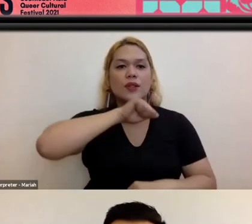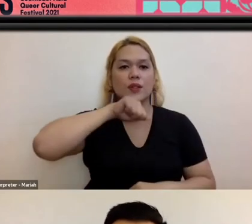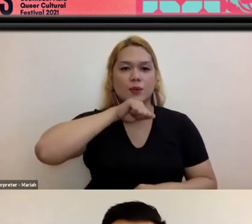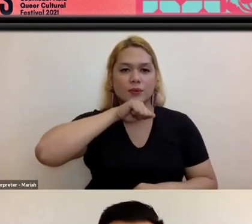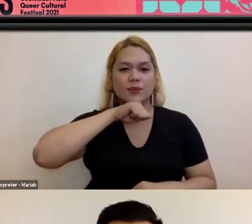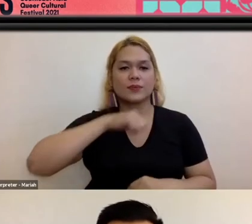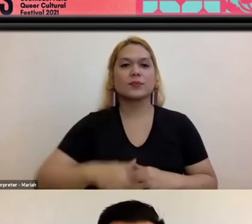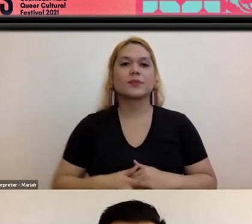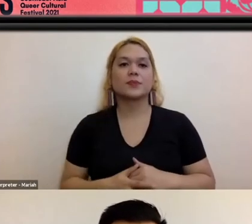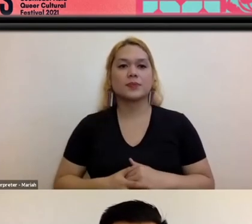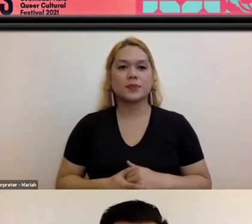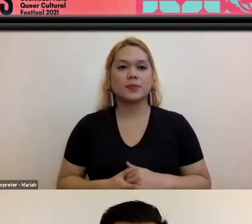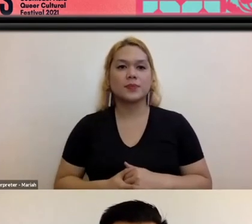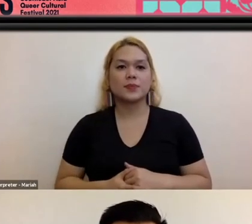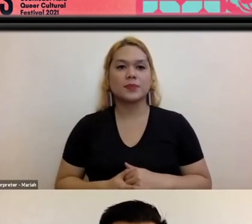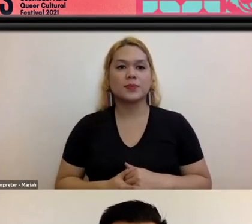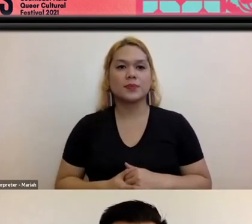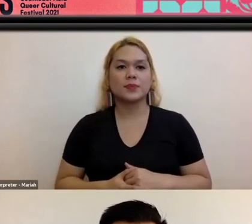Mark.